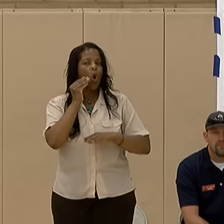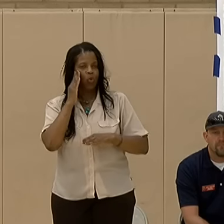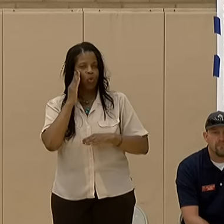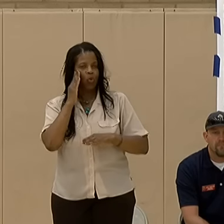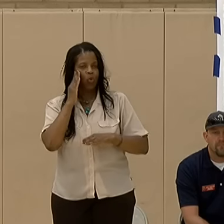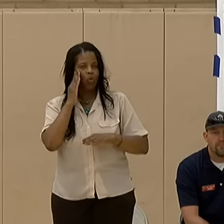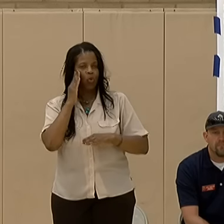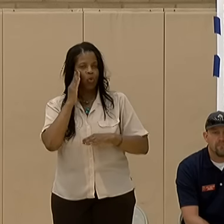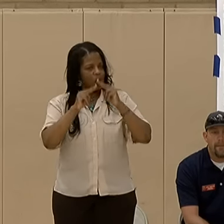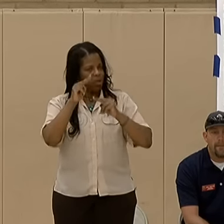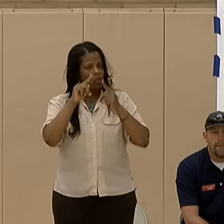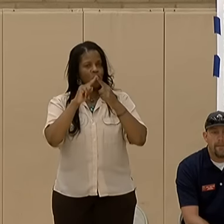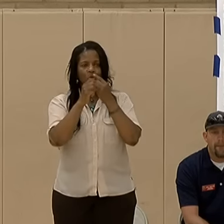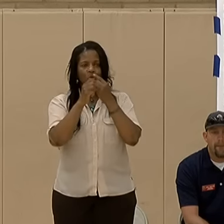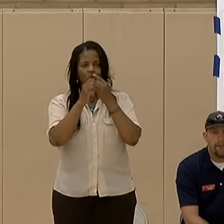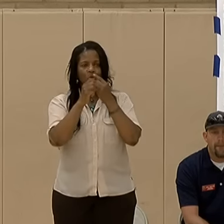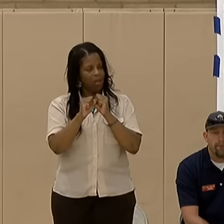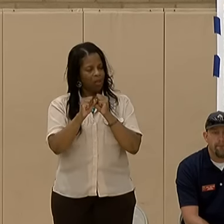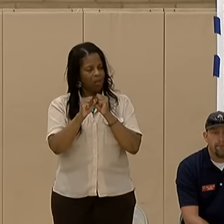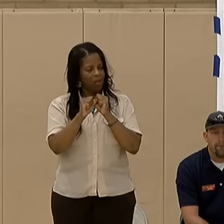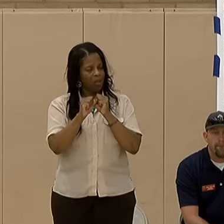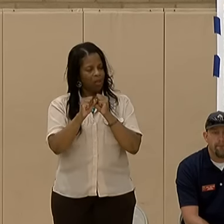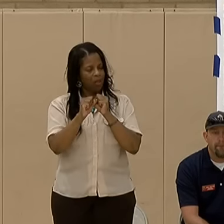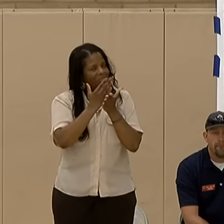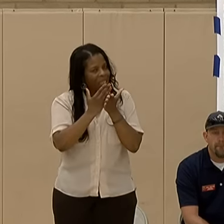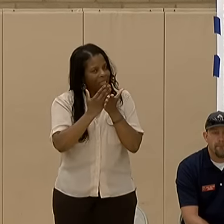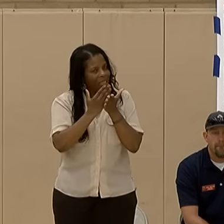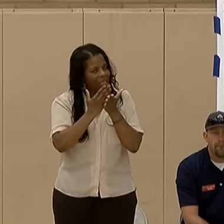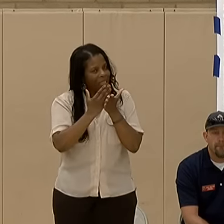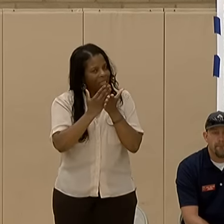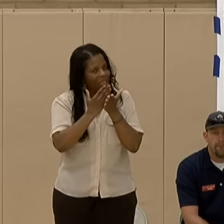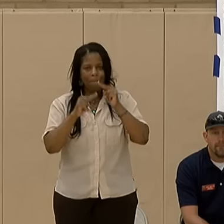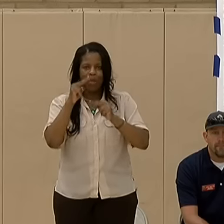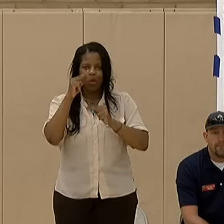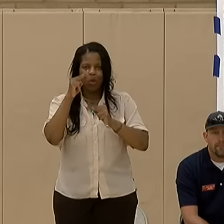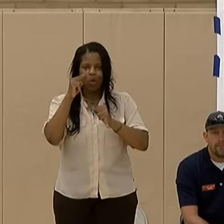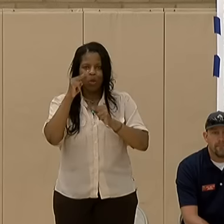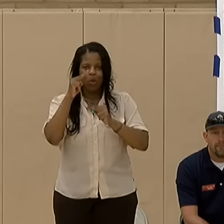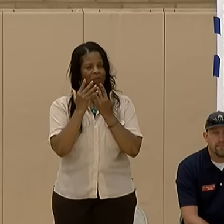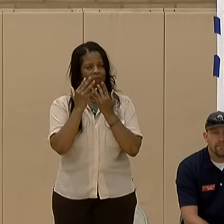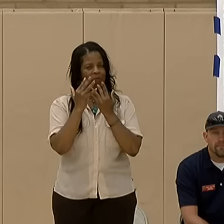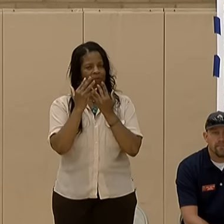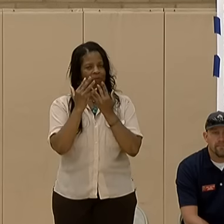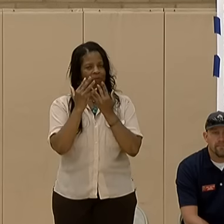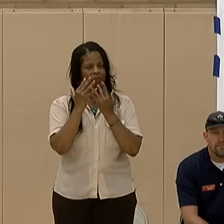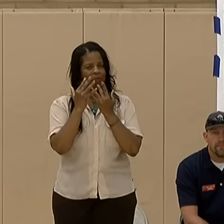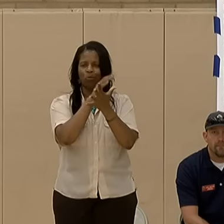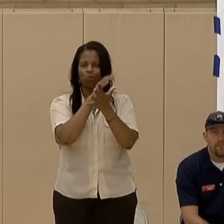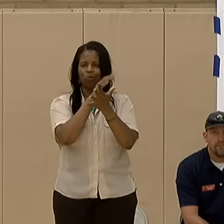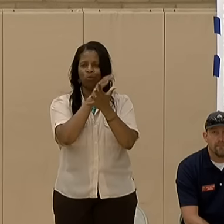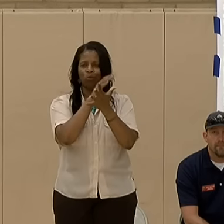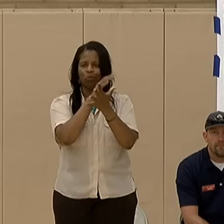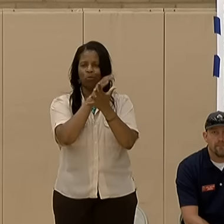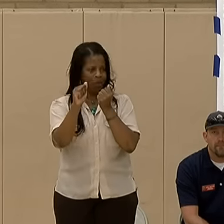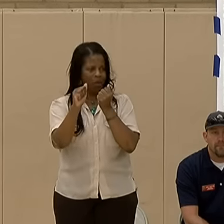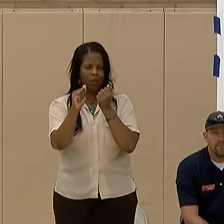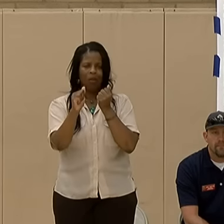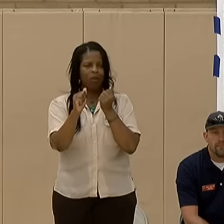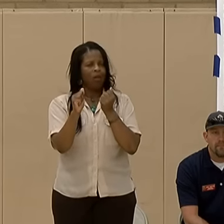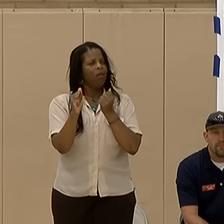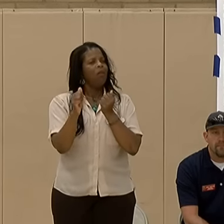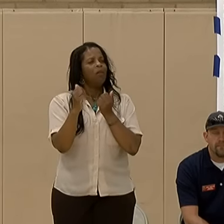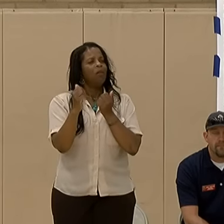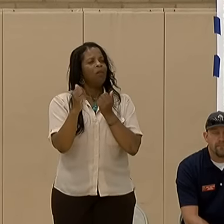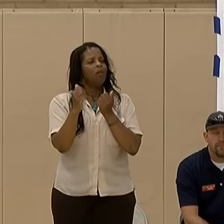were not fortunate with every structure. The weather conditions, the fire behavior was extreme, but